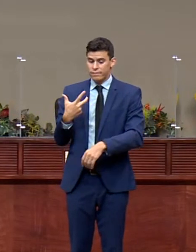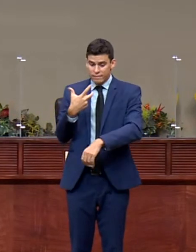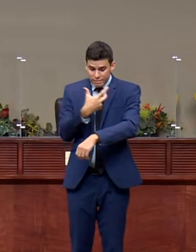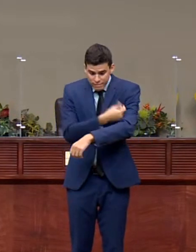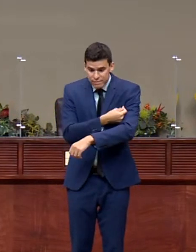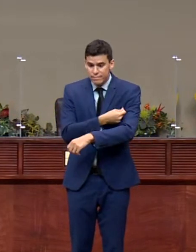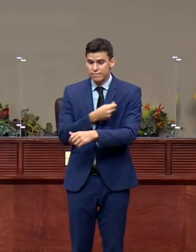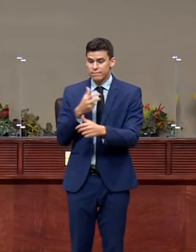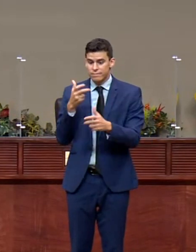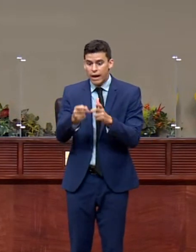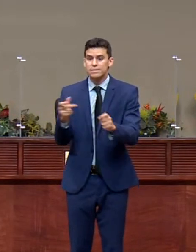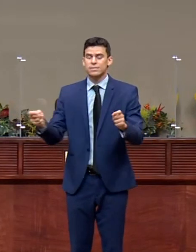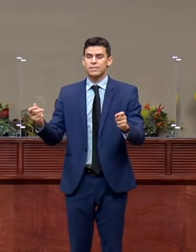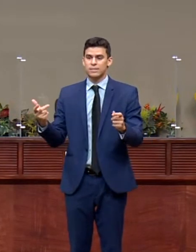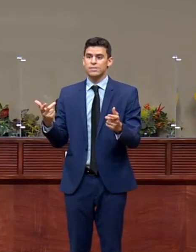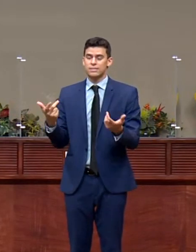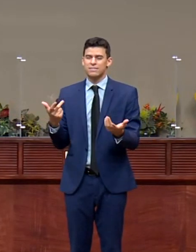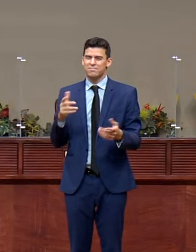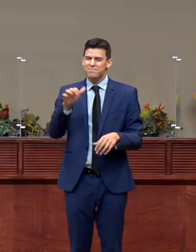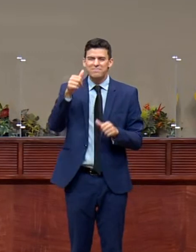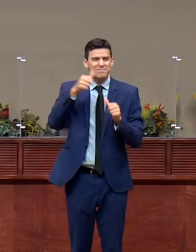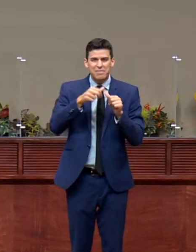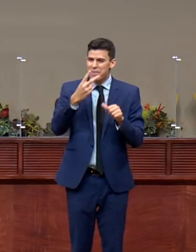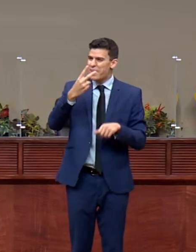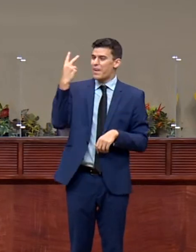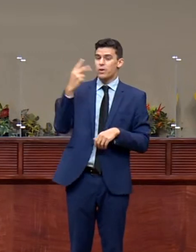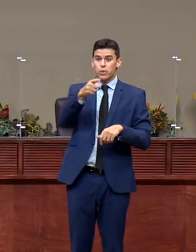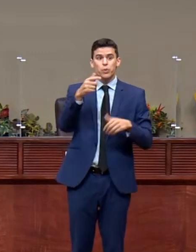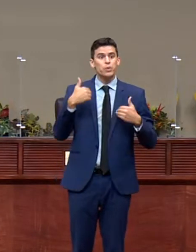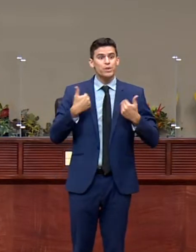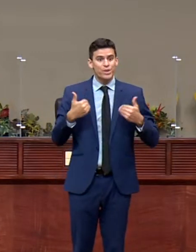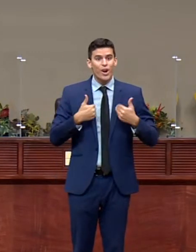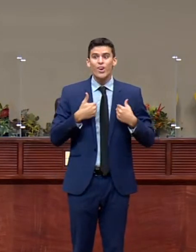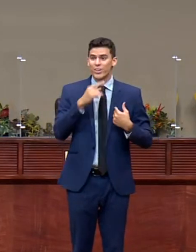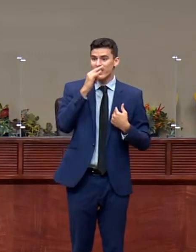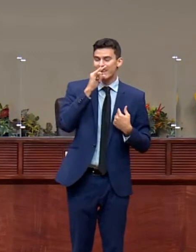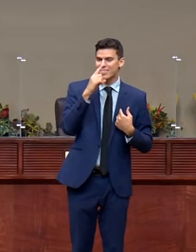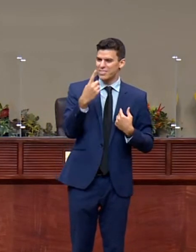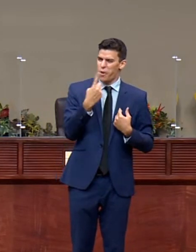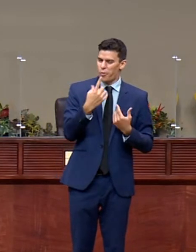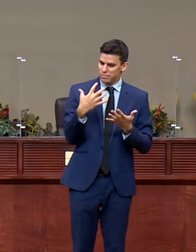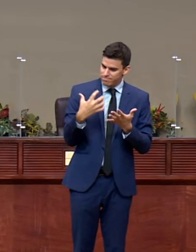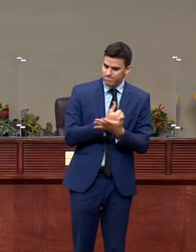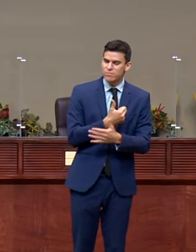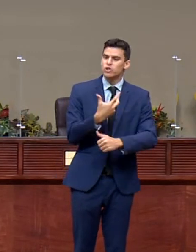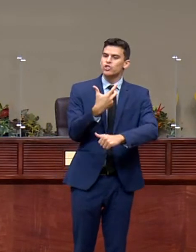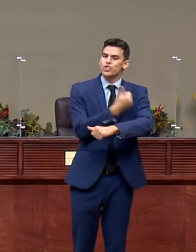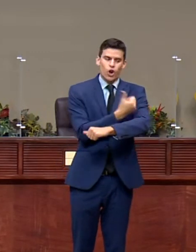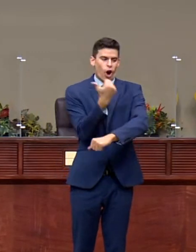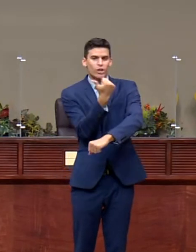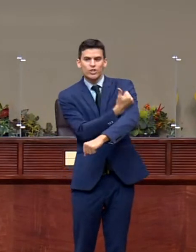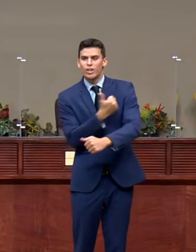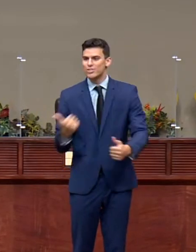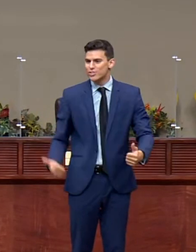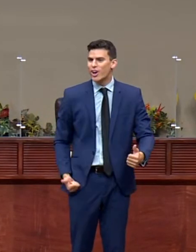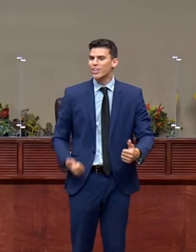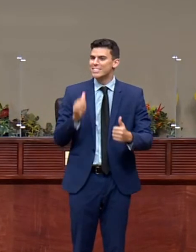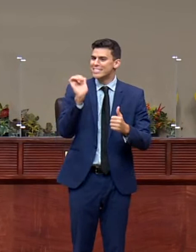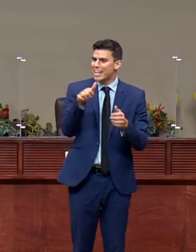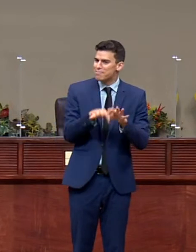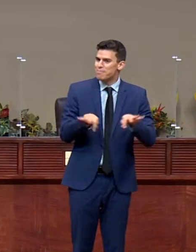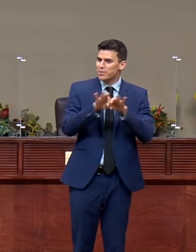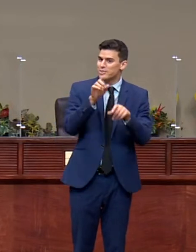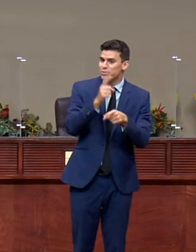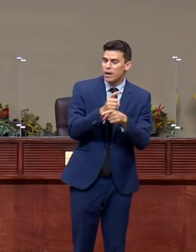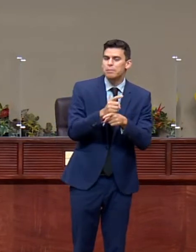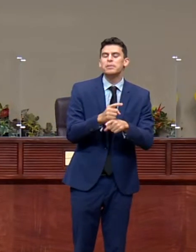you recall, taking your kids or when you were younger, that was one of those things you always just had to do. Go get your shots. So we're